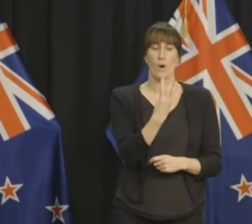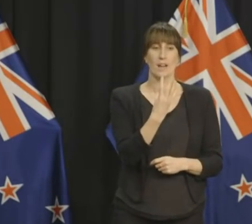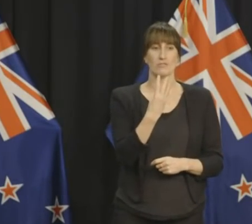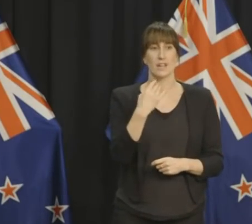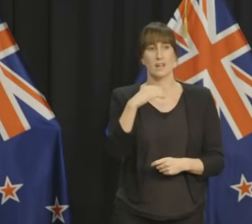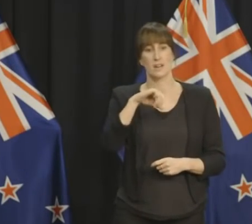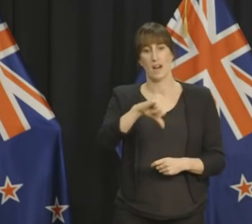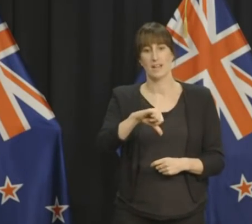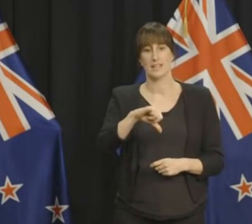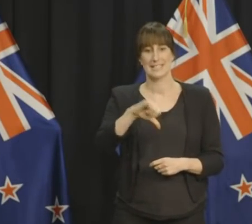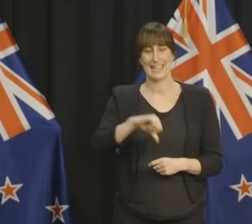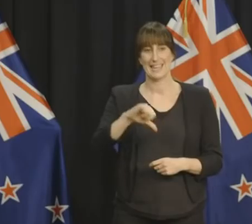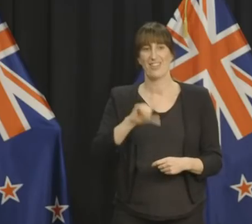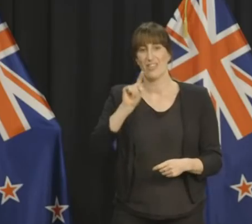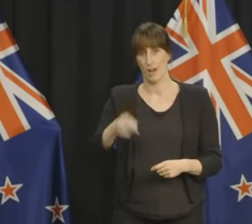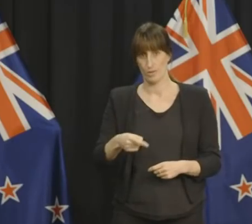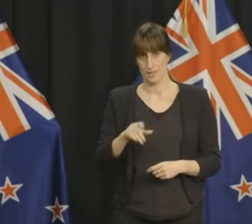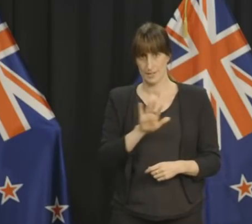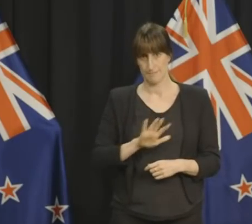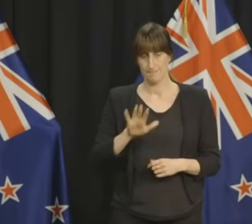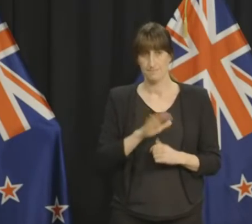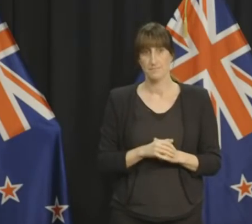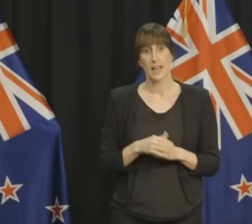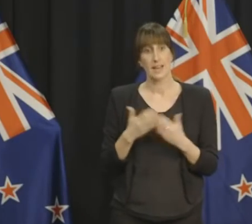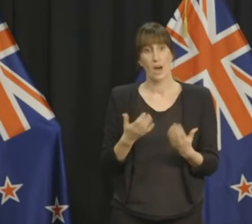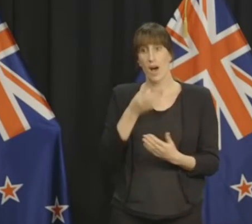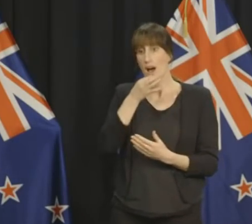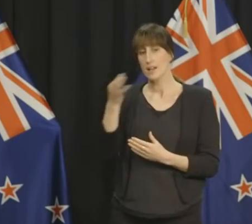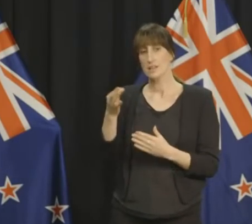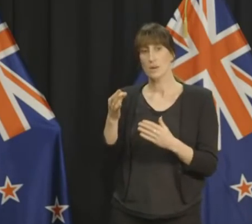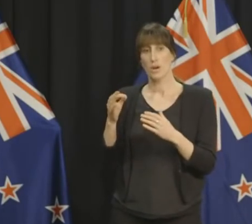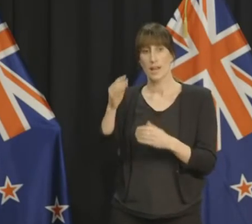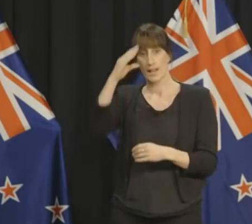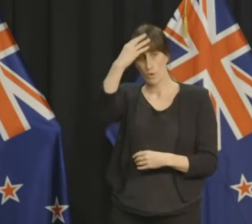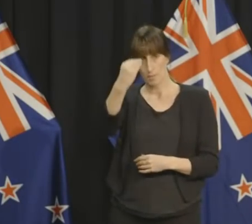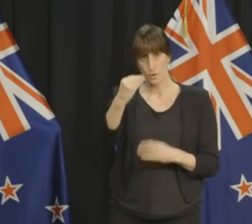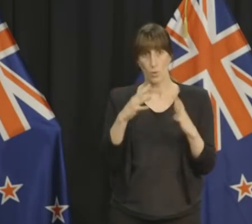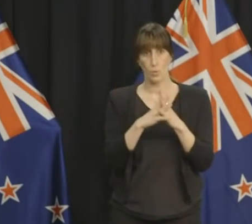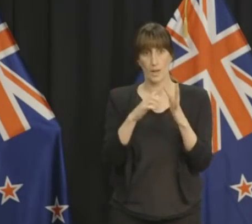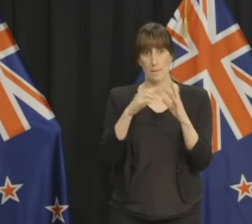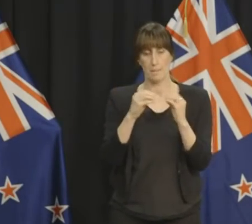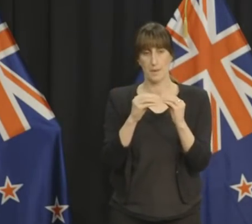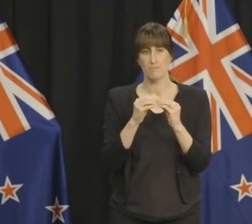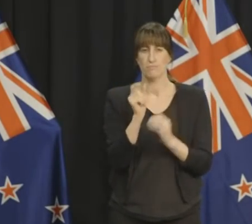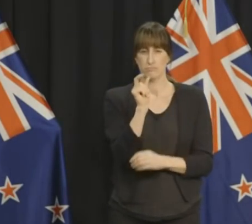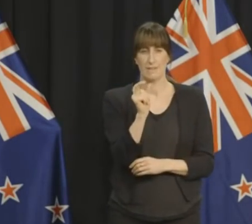419,055. I'll now ask Air Commodore Webb to make a brief comment, and then we'll both be happy to take your questions.